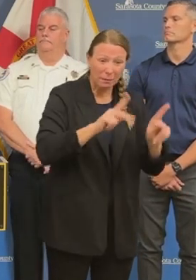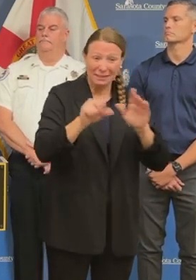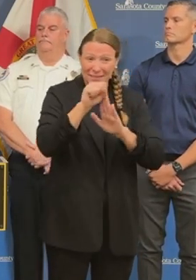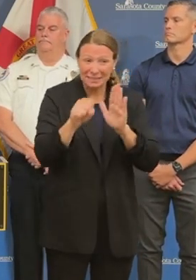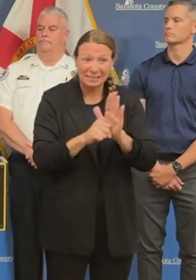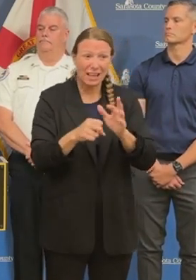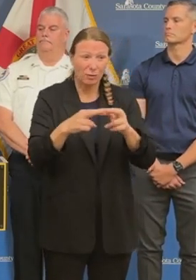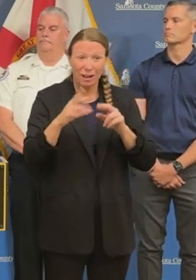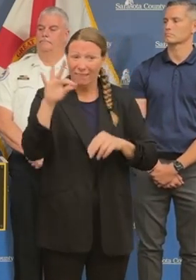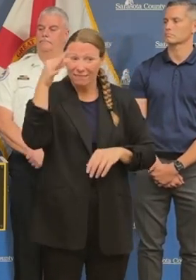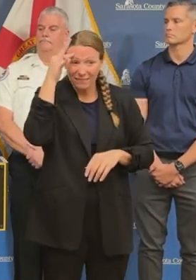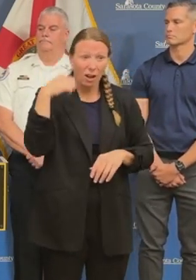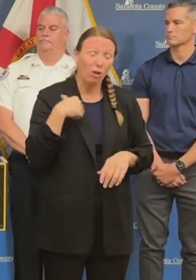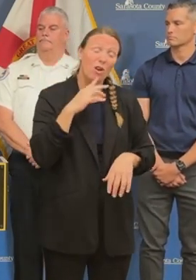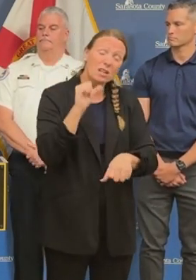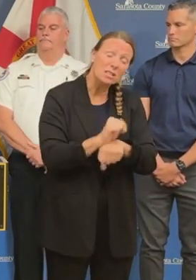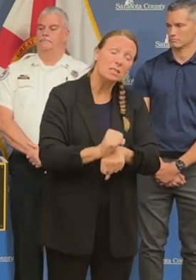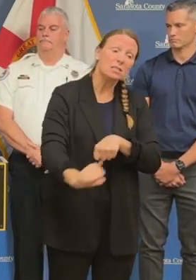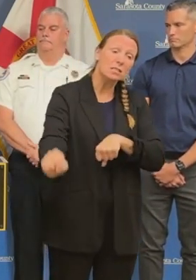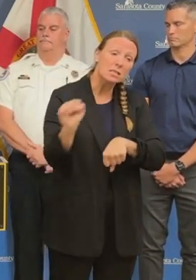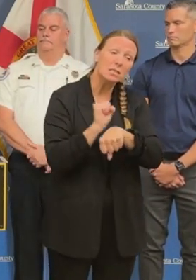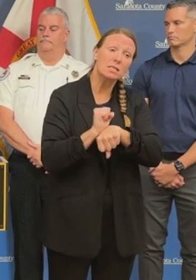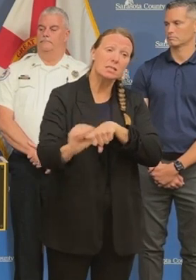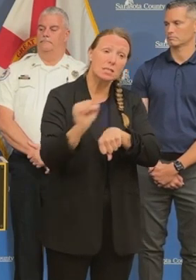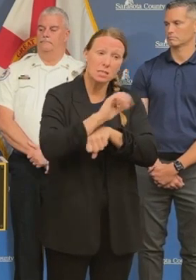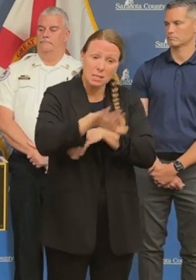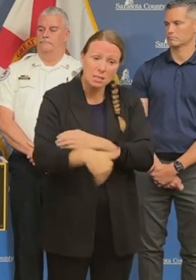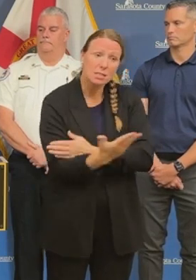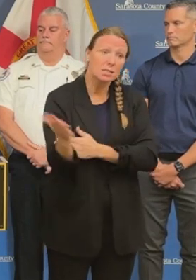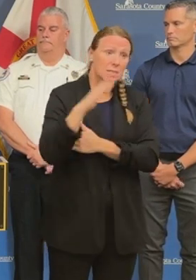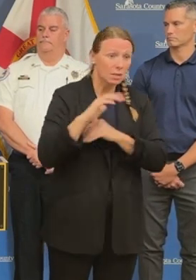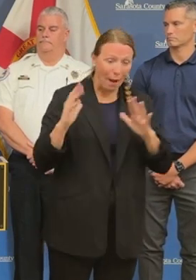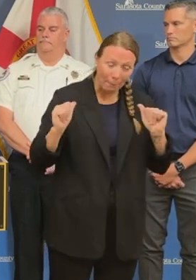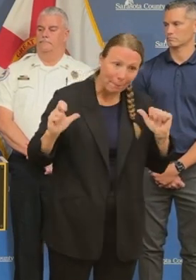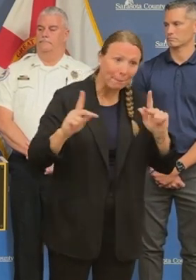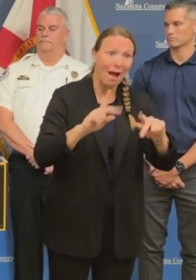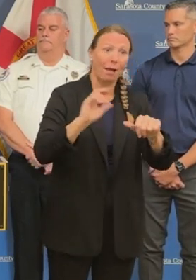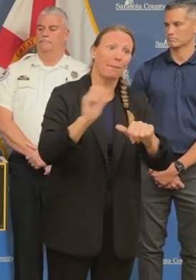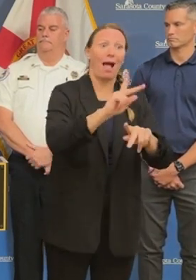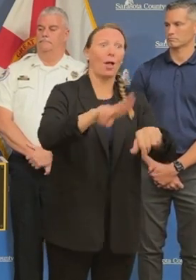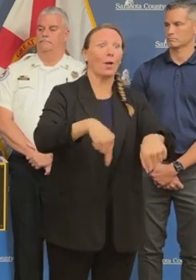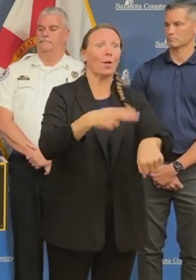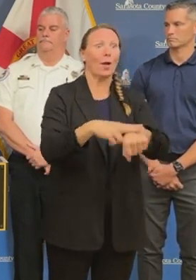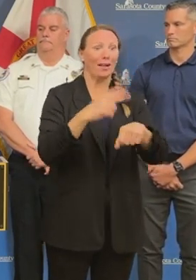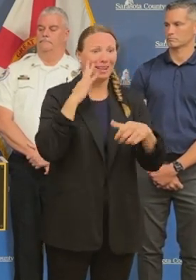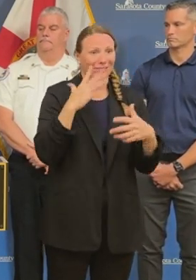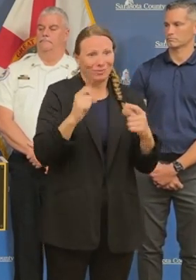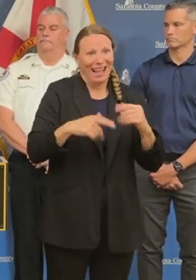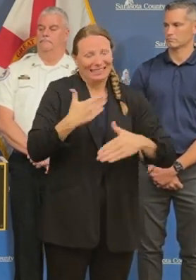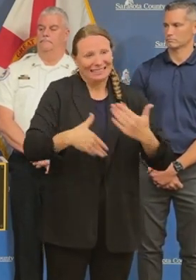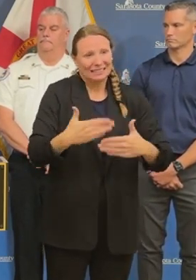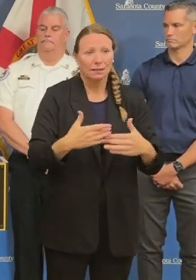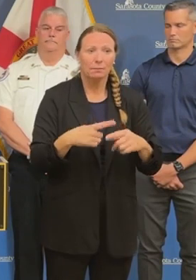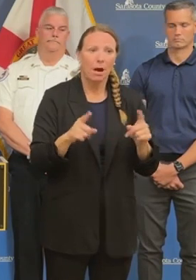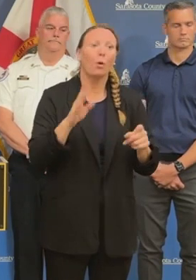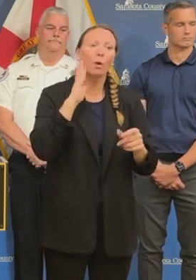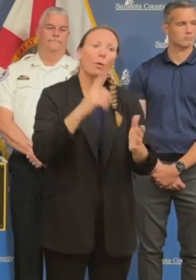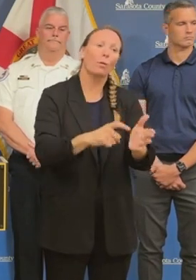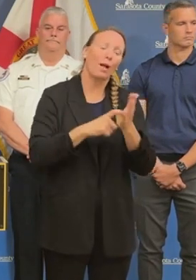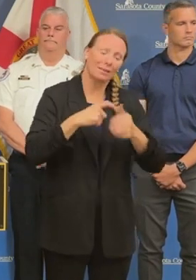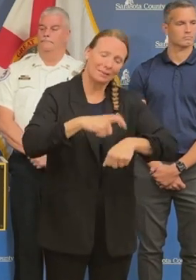everything back up and running as quickly as possible. But that is going to take a significant amount of time. So we ask for people's patience. That would be incredibly